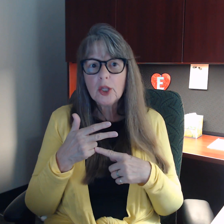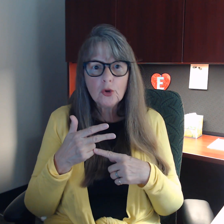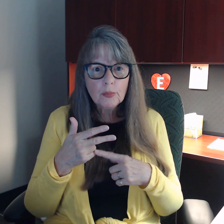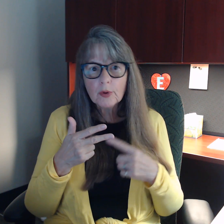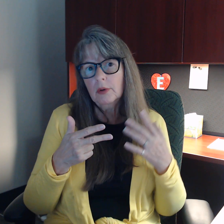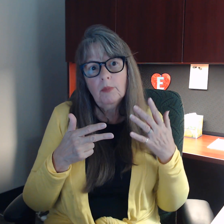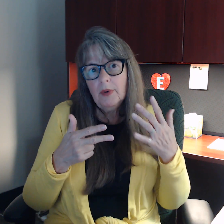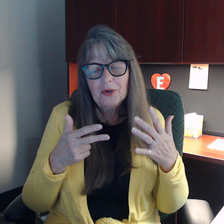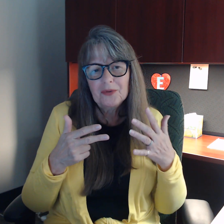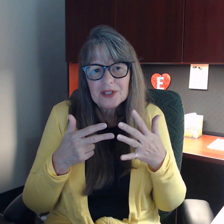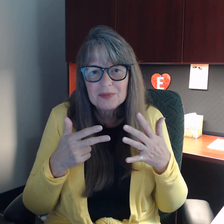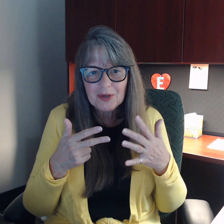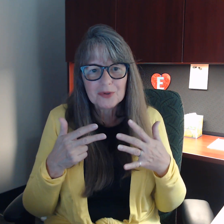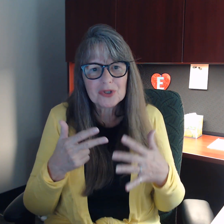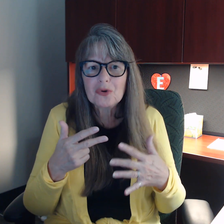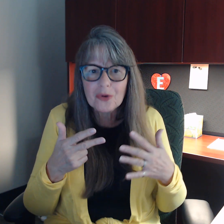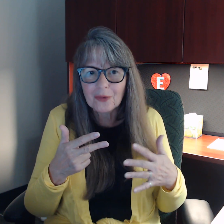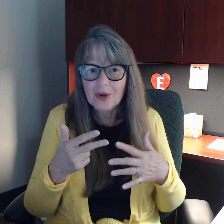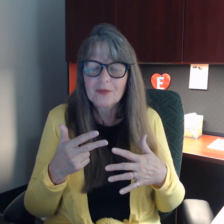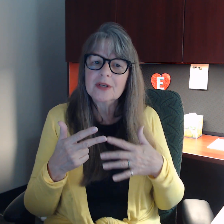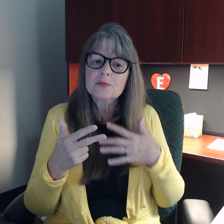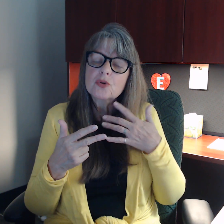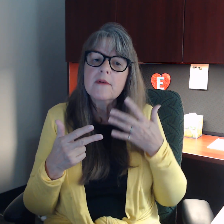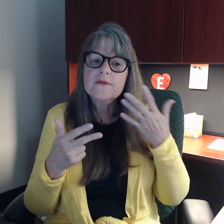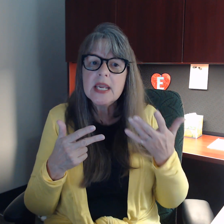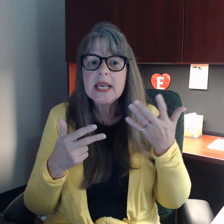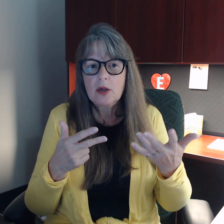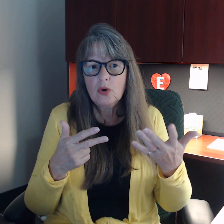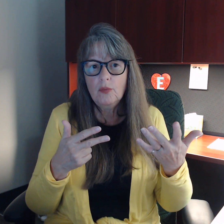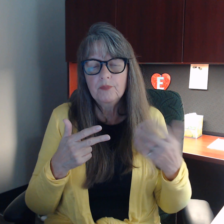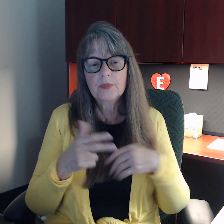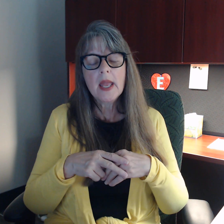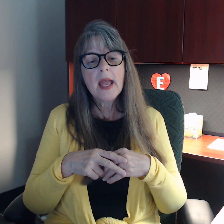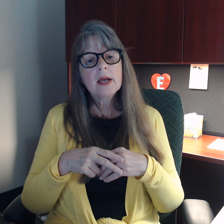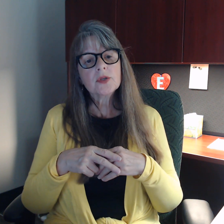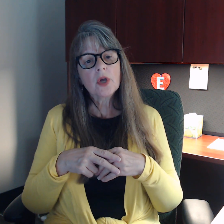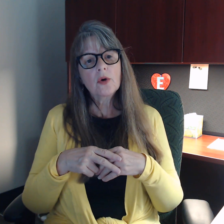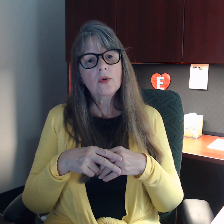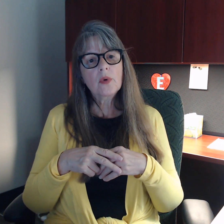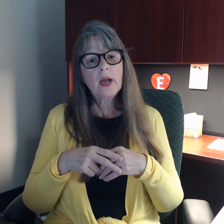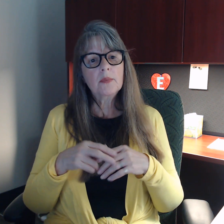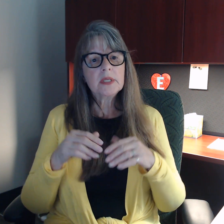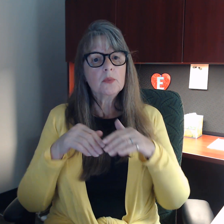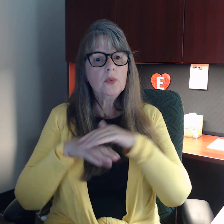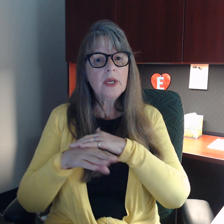Cooper or what, or a scooter or whatever it is, but you're in a vehicle. So I would say when you